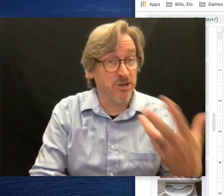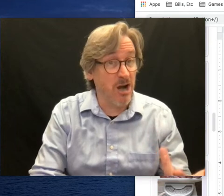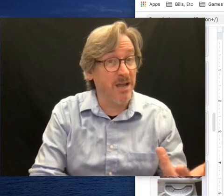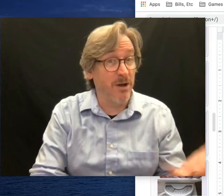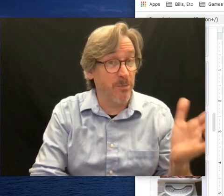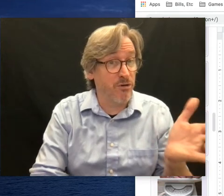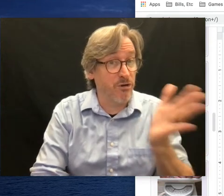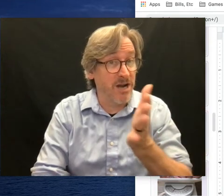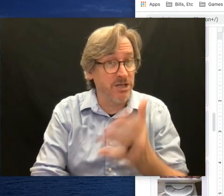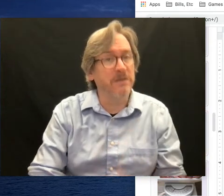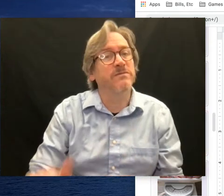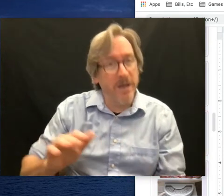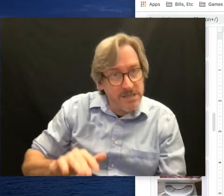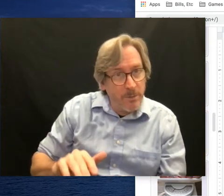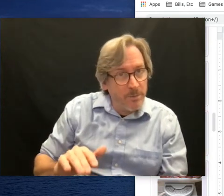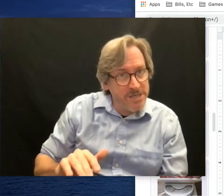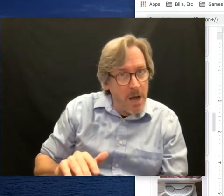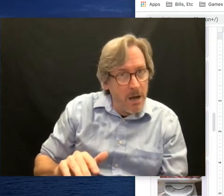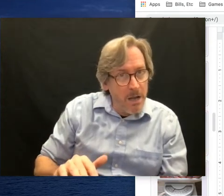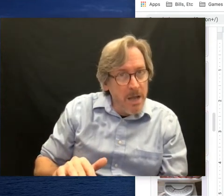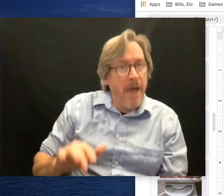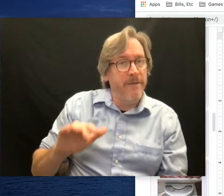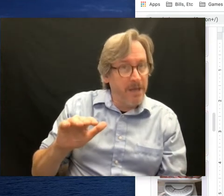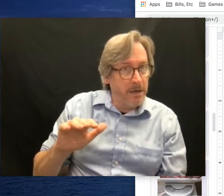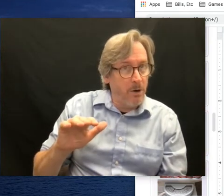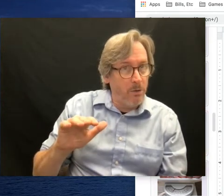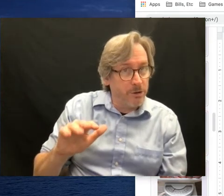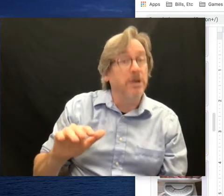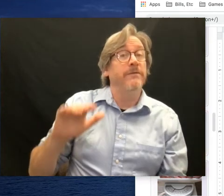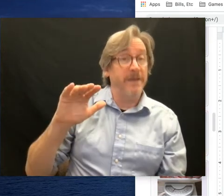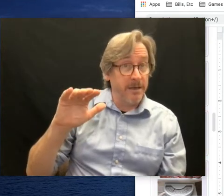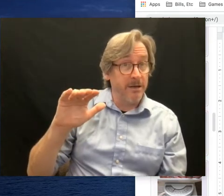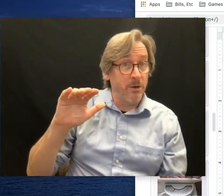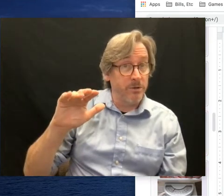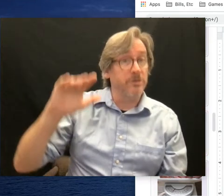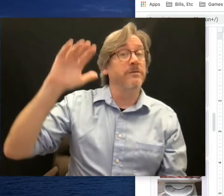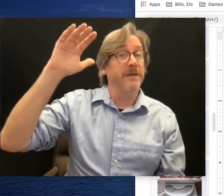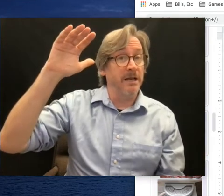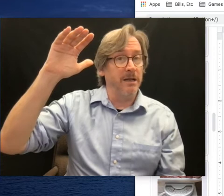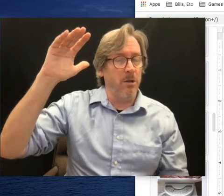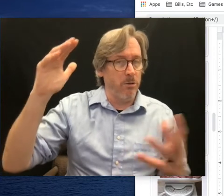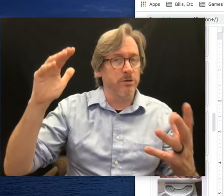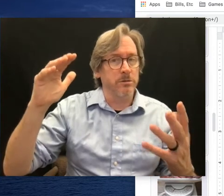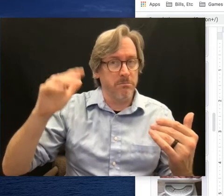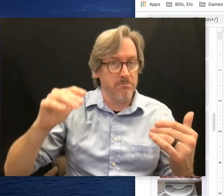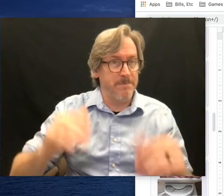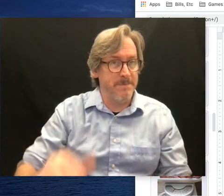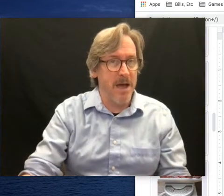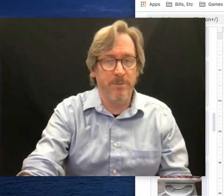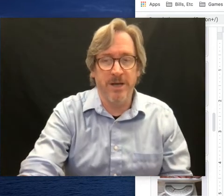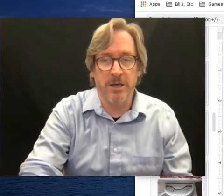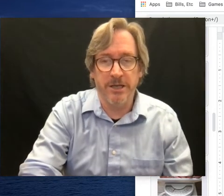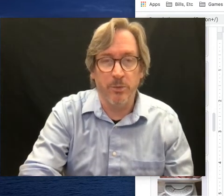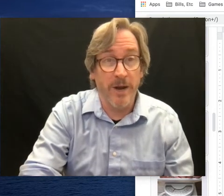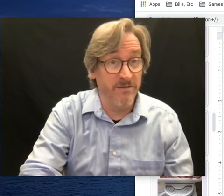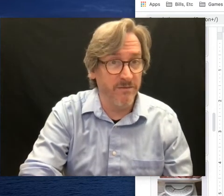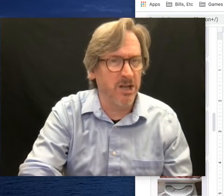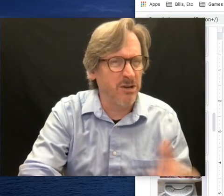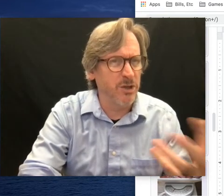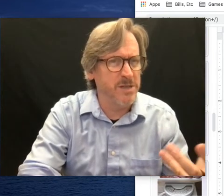Especially if you're talking about the progression of when someone was young and then they got a little older, then they got a little older, then they got a little older. That would be a